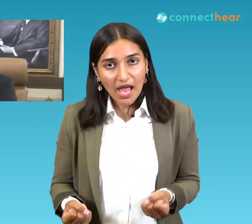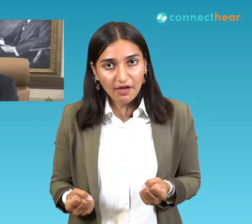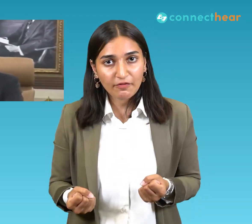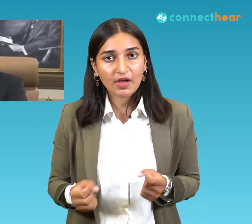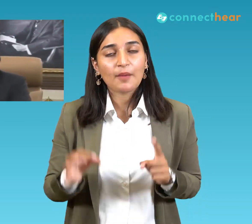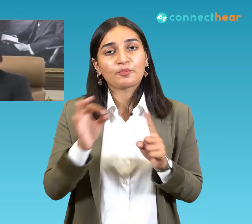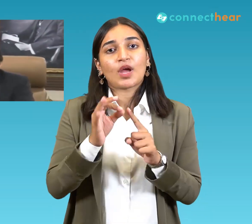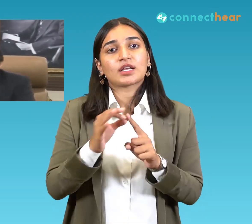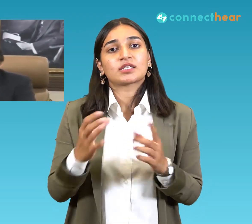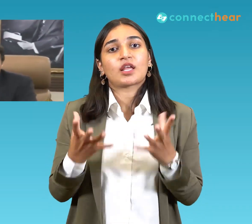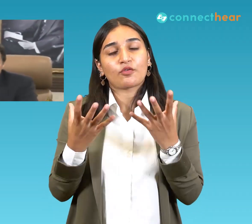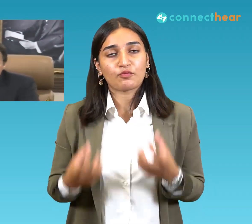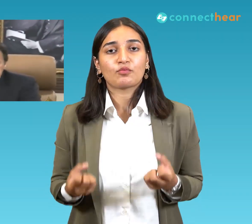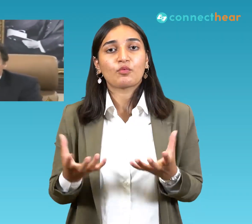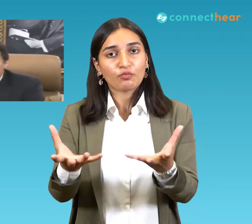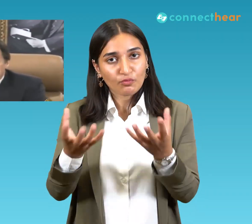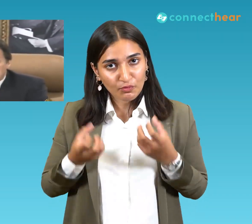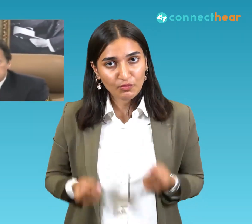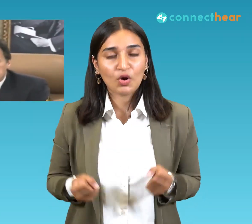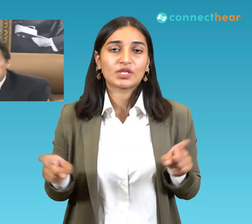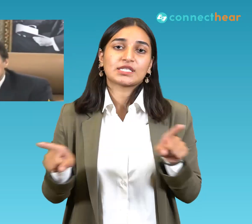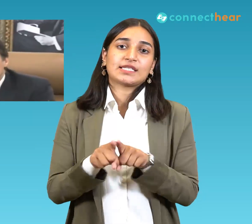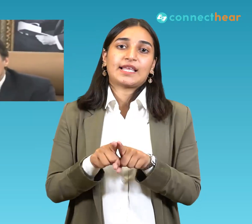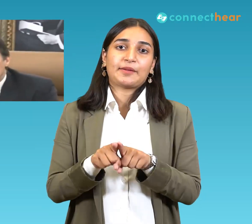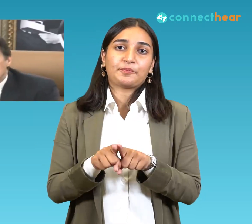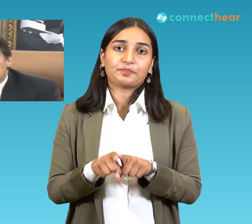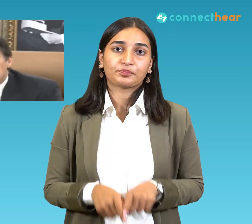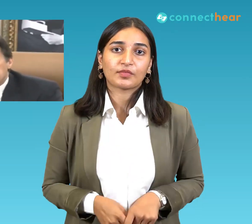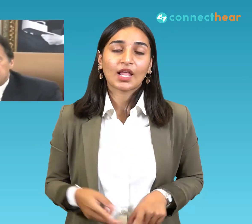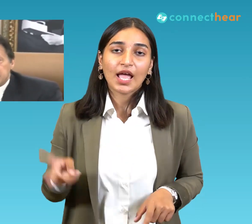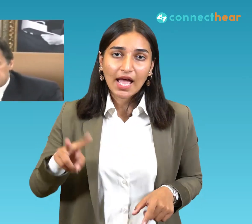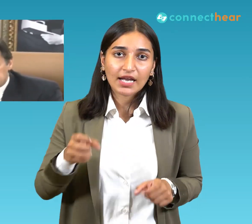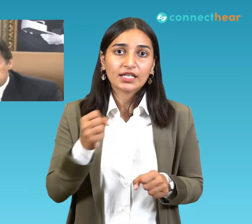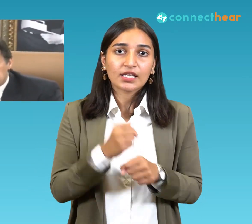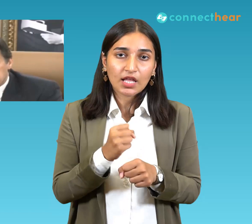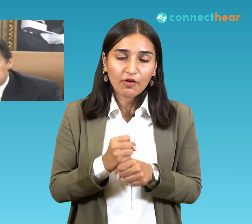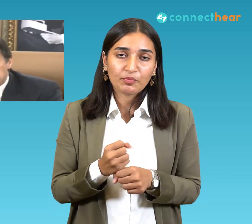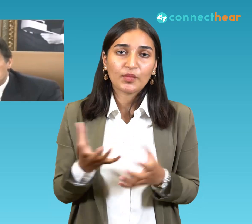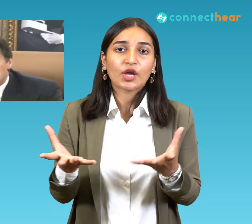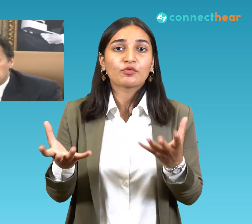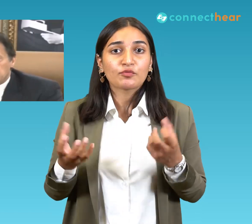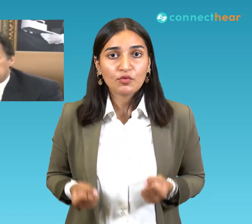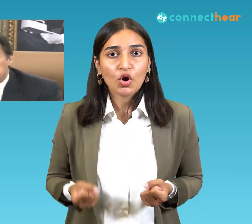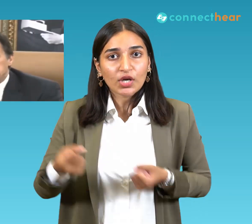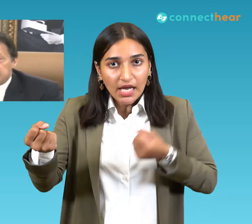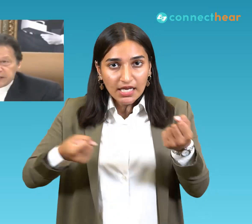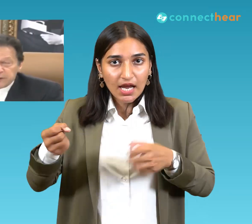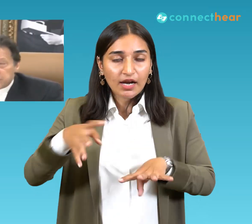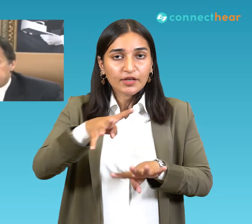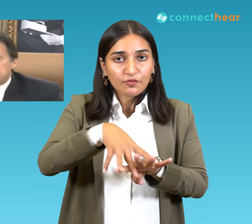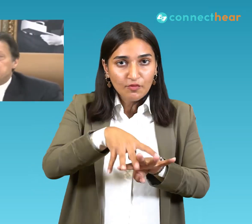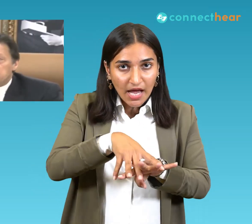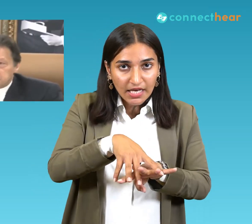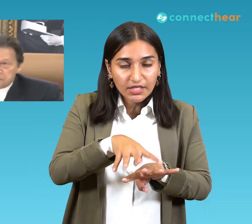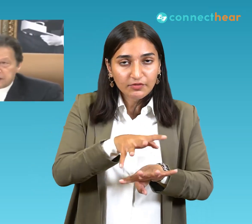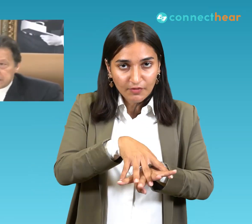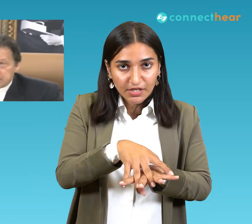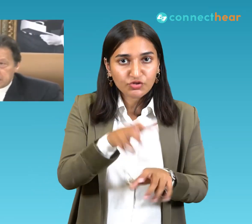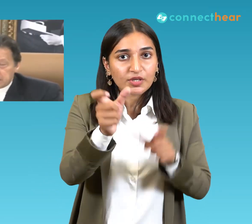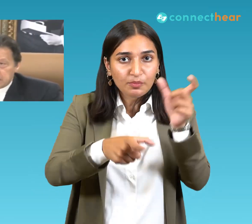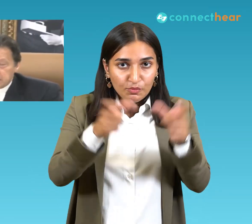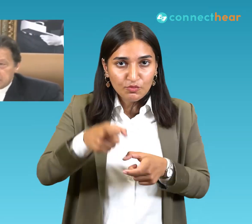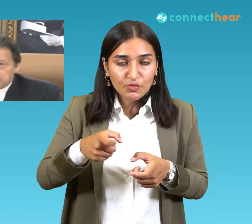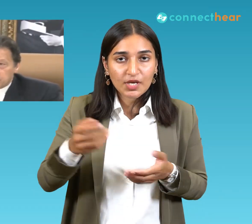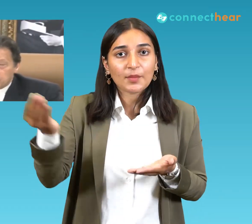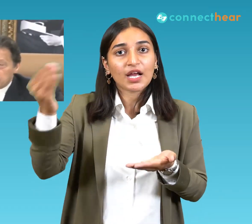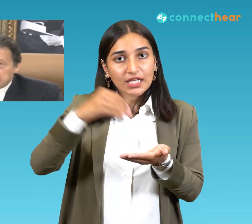encourage any automobile investors in this country and especially who can export from